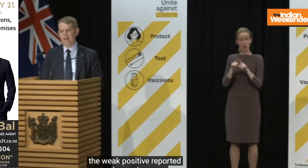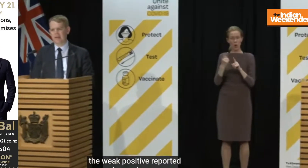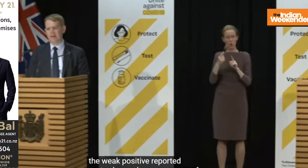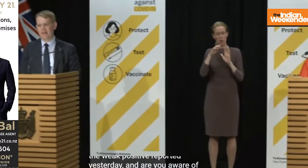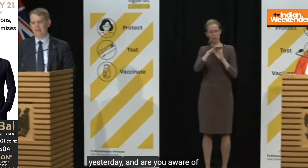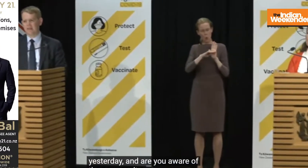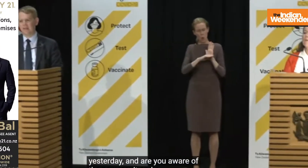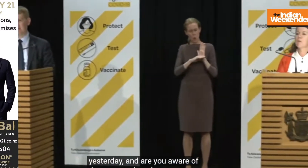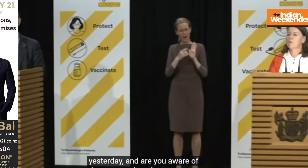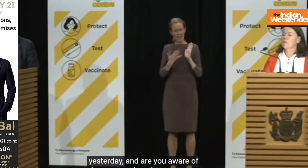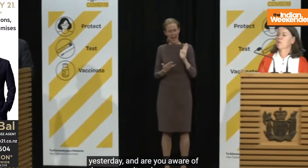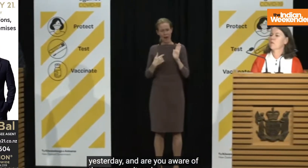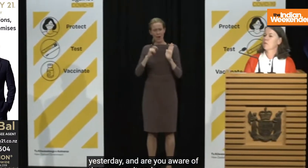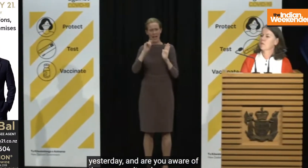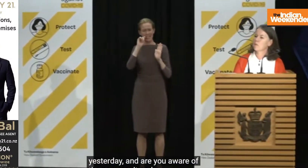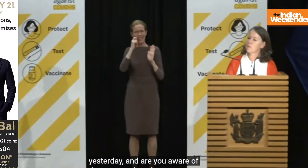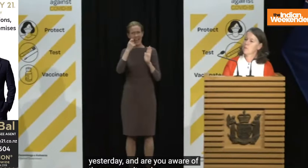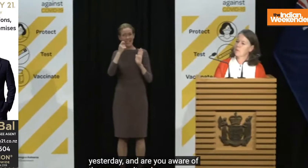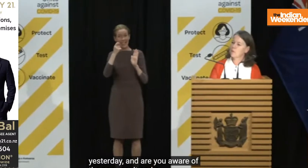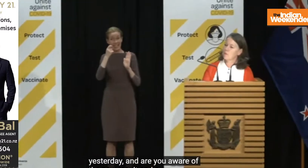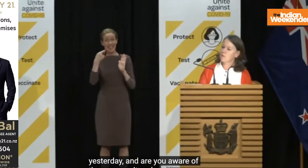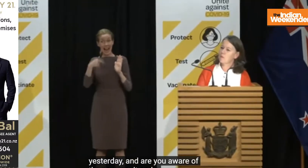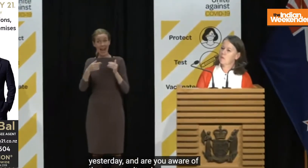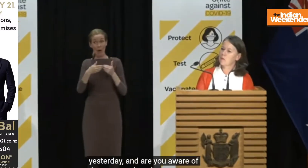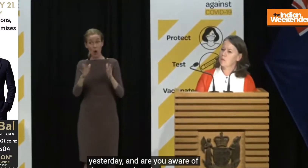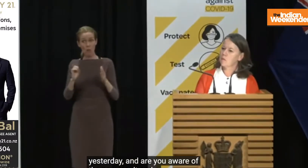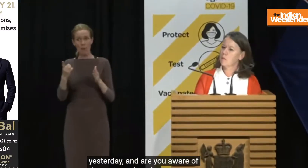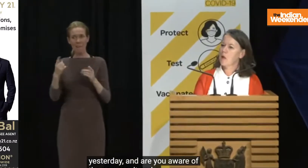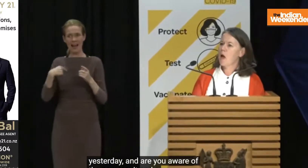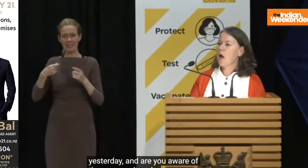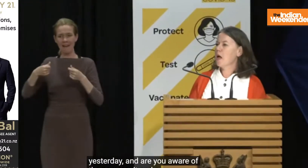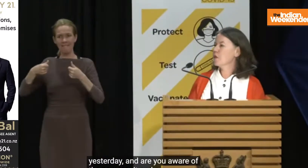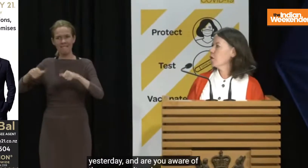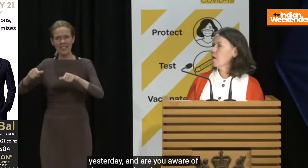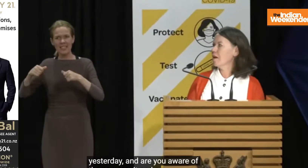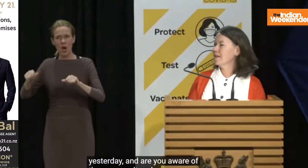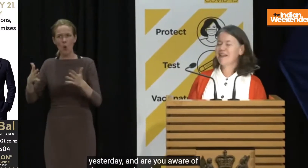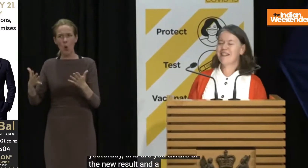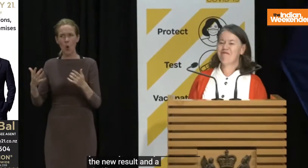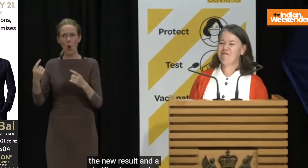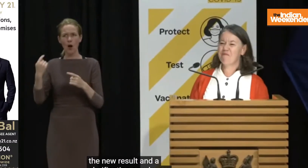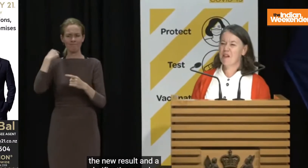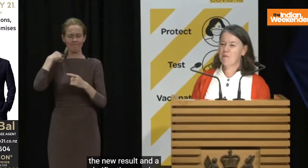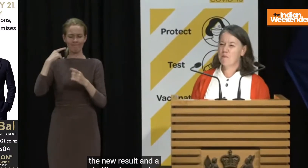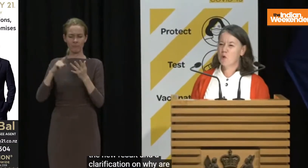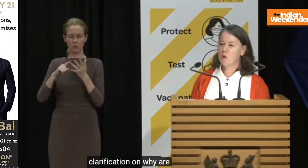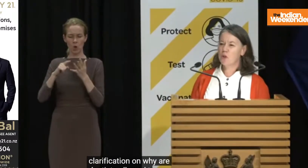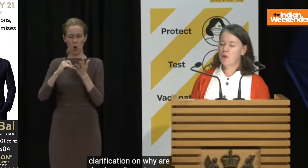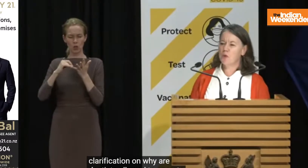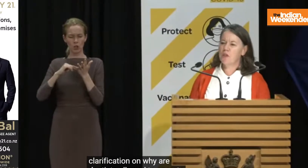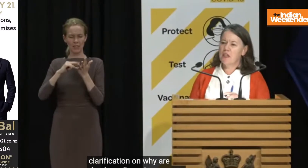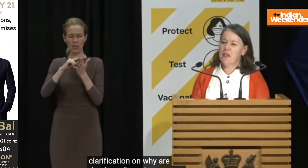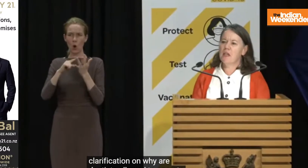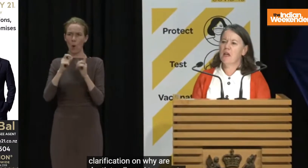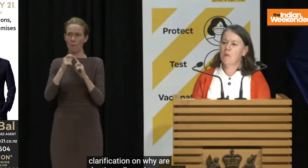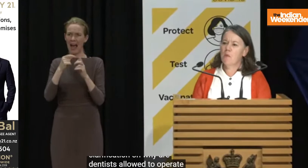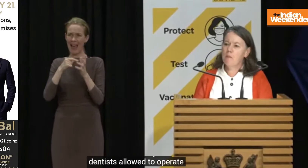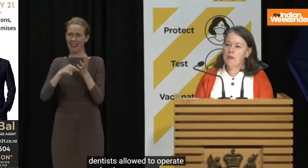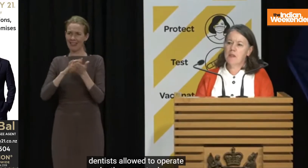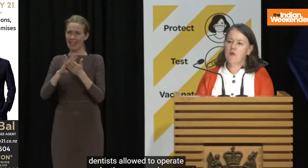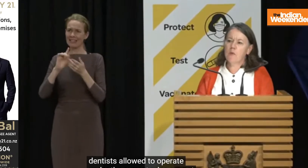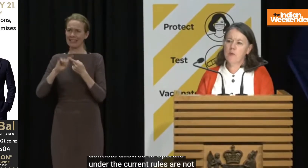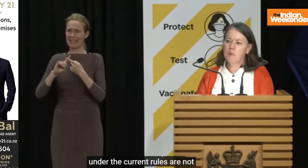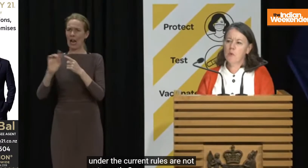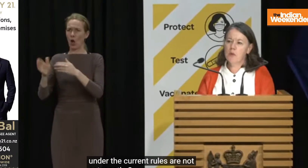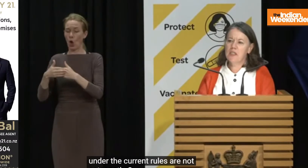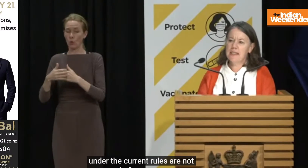the current rules and not physios and osteopaths? So I'll talk to the weak